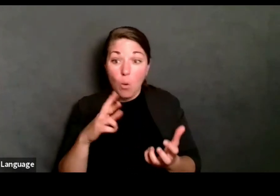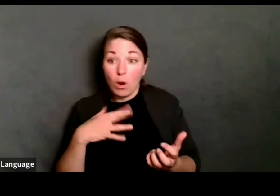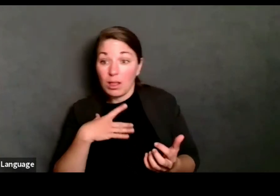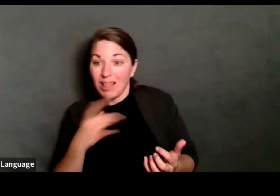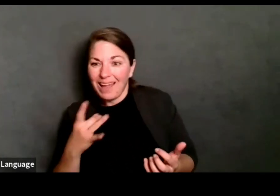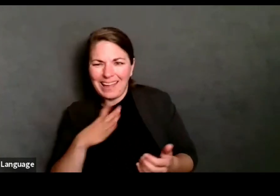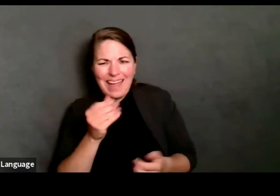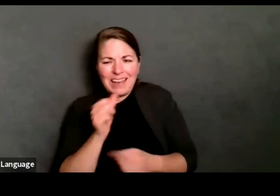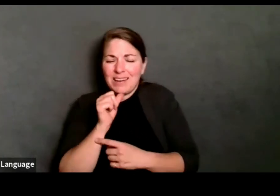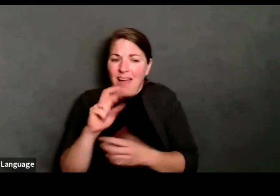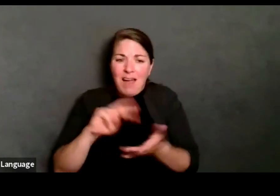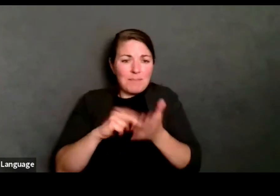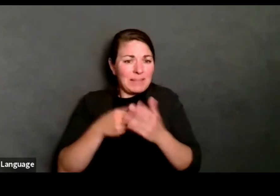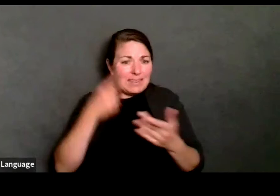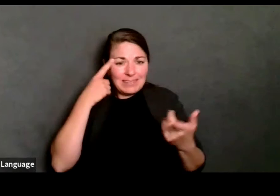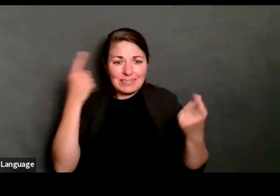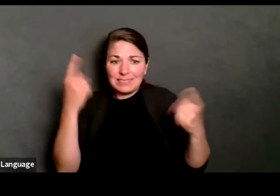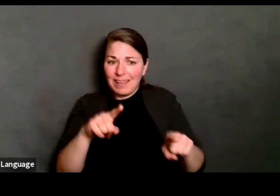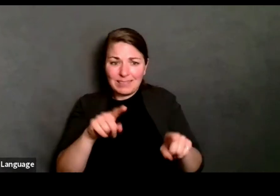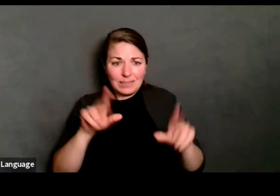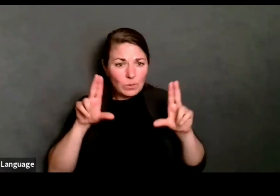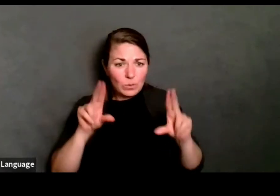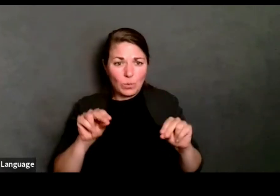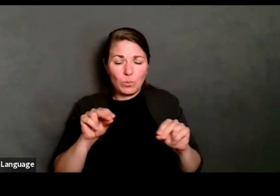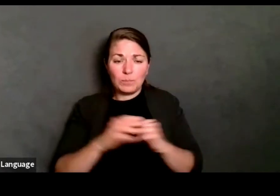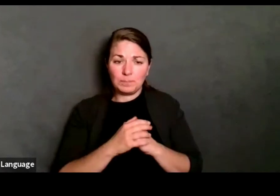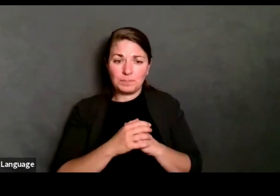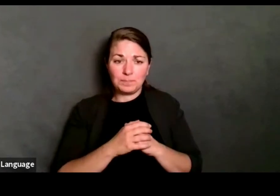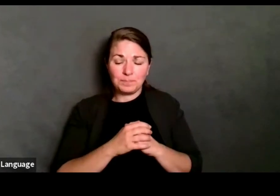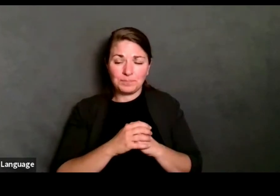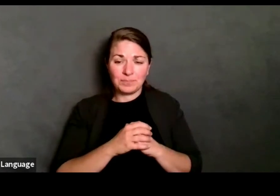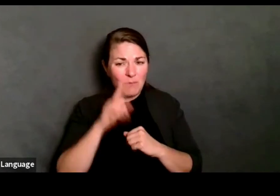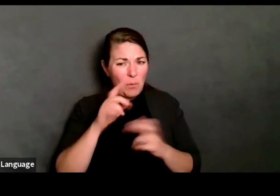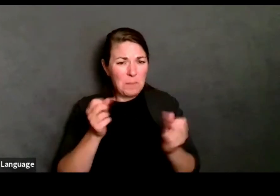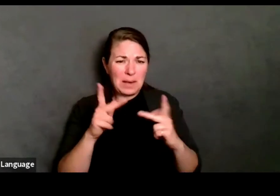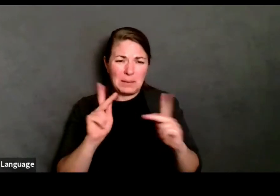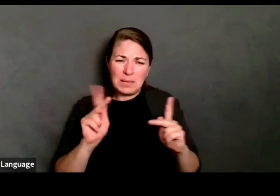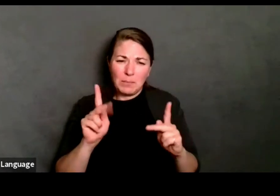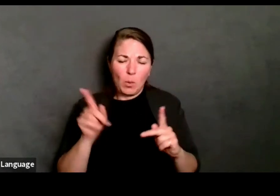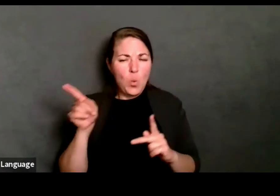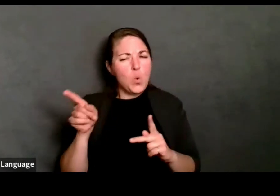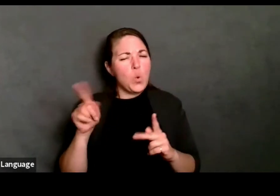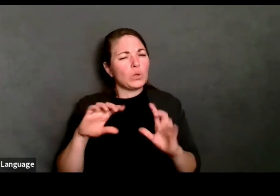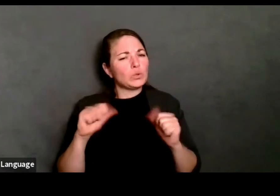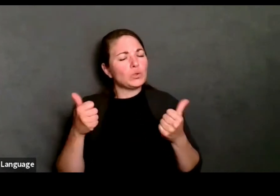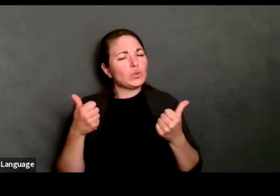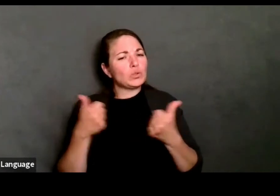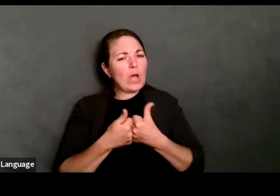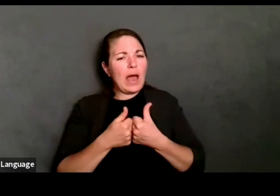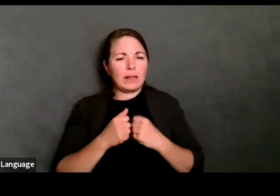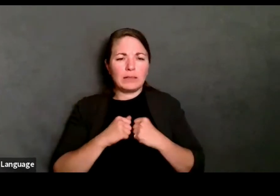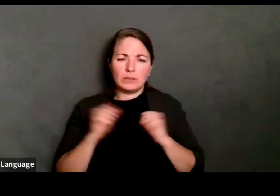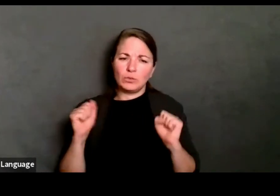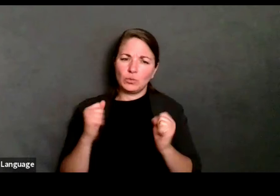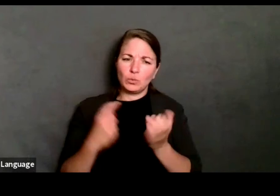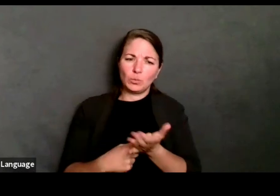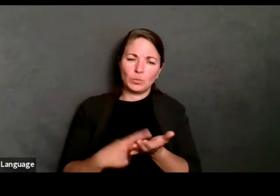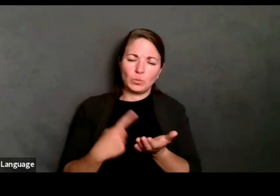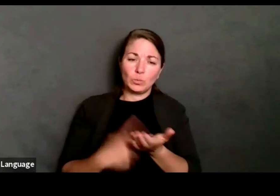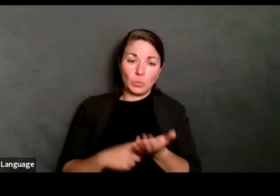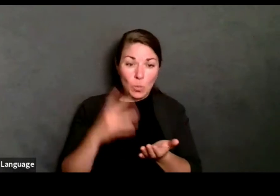to. This is very hard for many people to talk about because the experience is